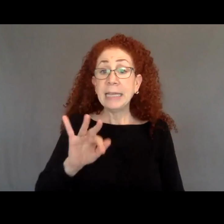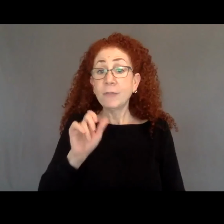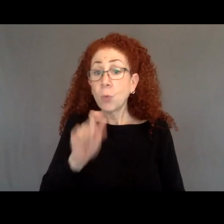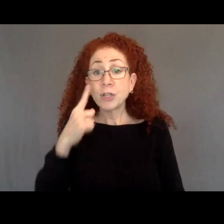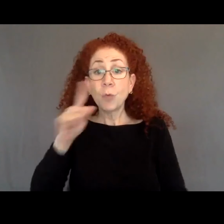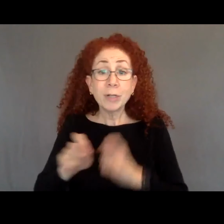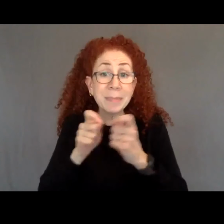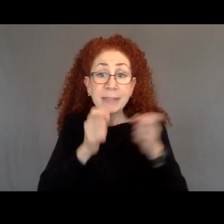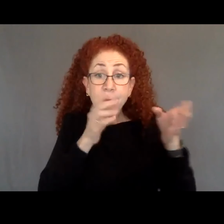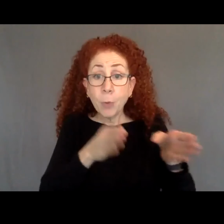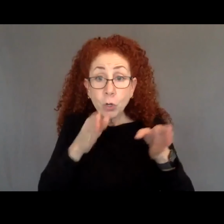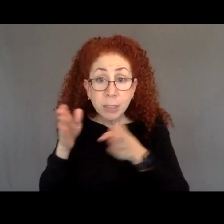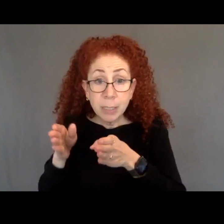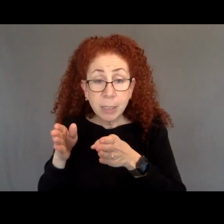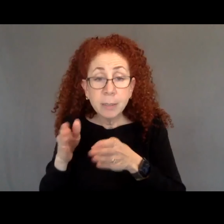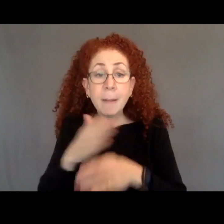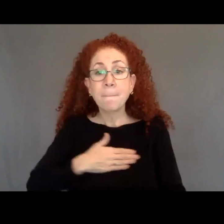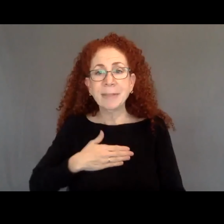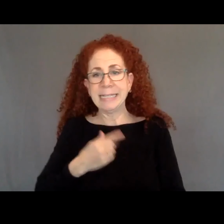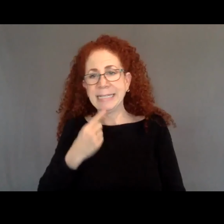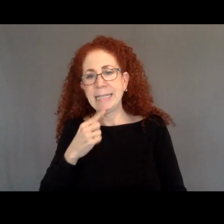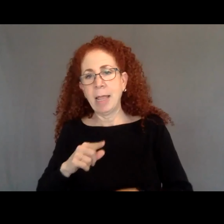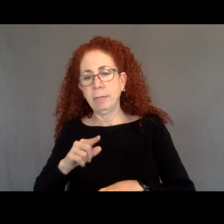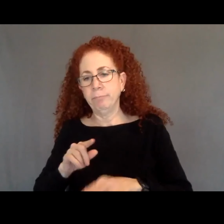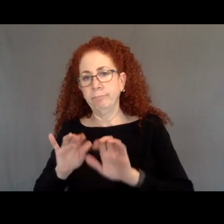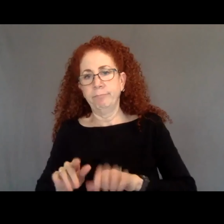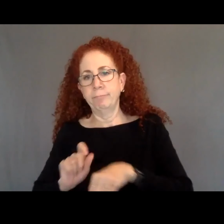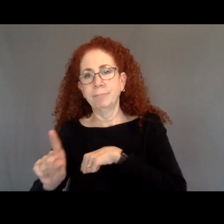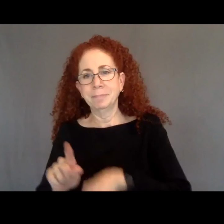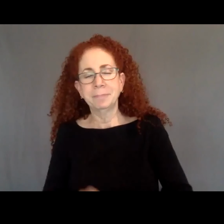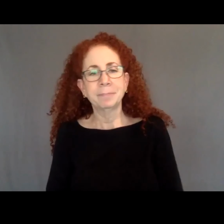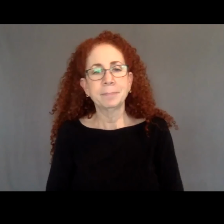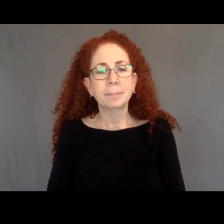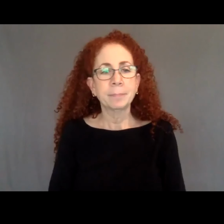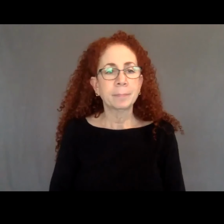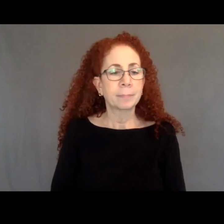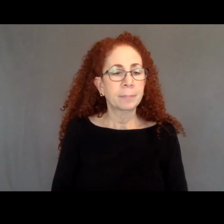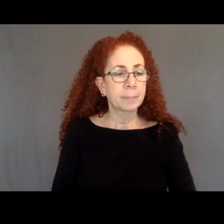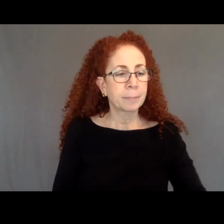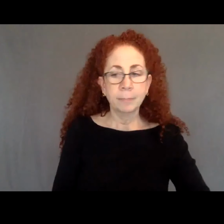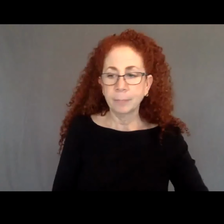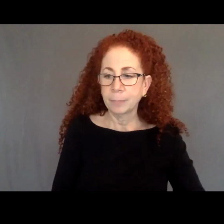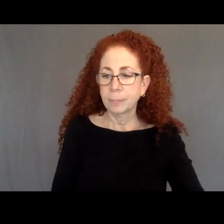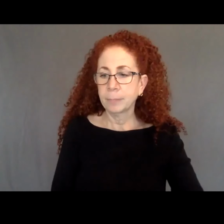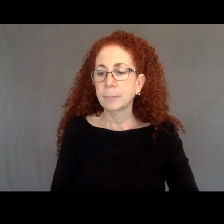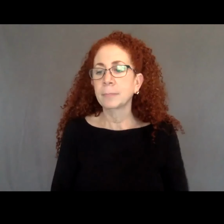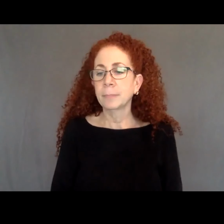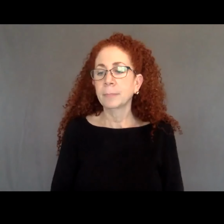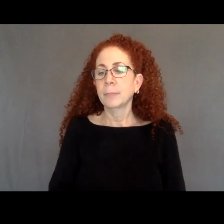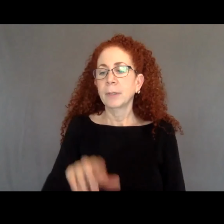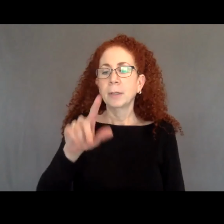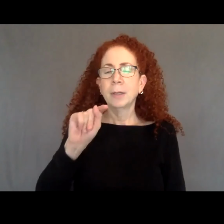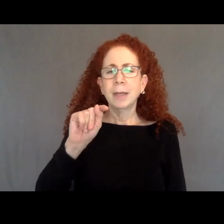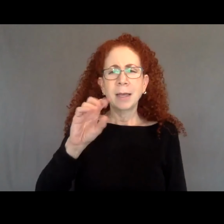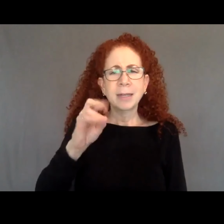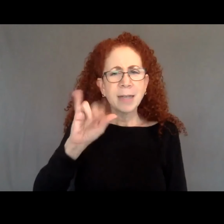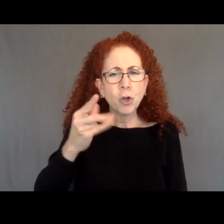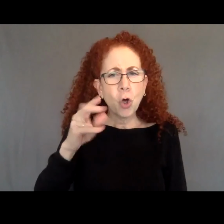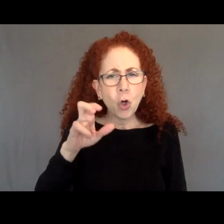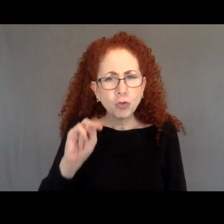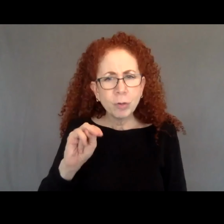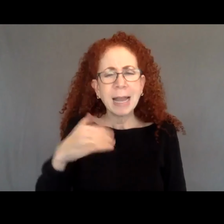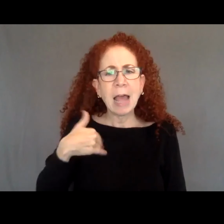particular presenter, please designate that as well. Tani, Holdren, and Belt detail three fascinating and distinct instances of